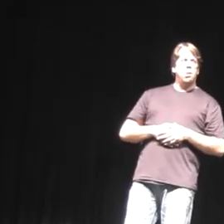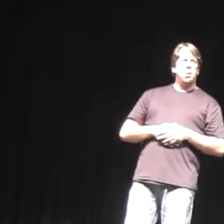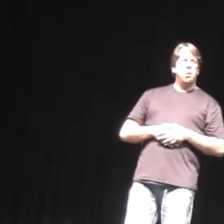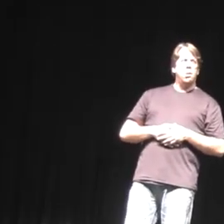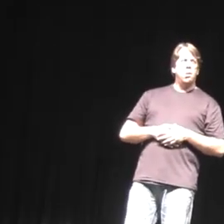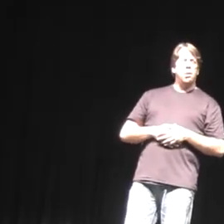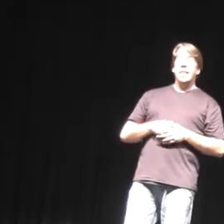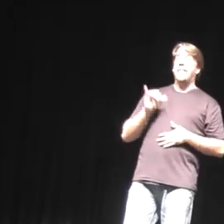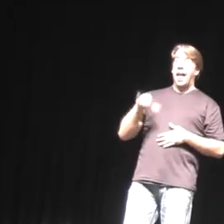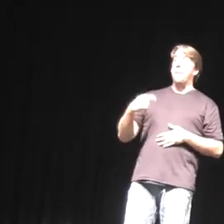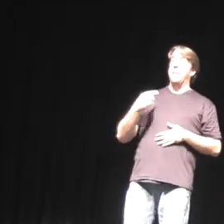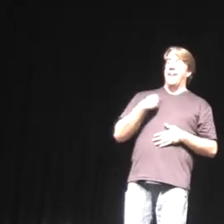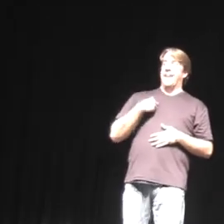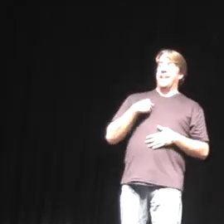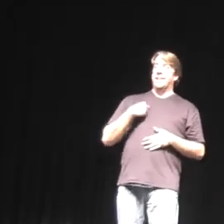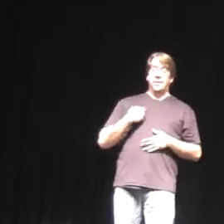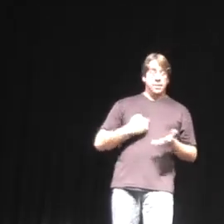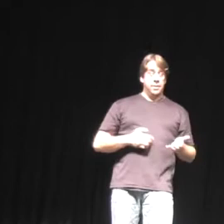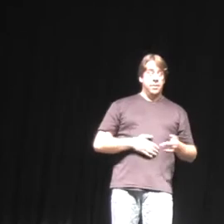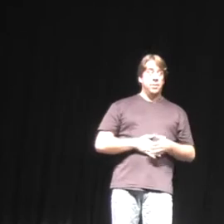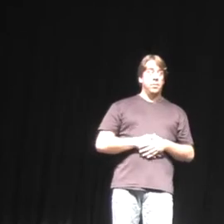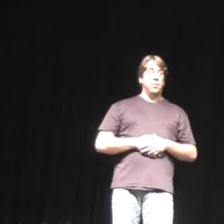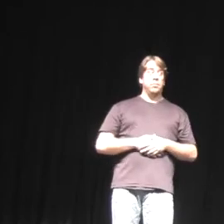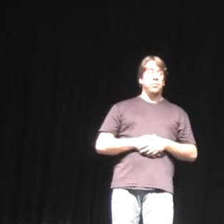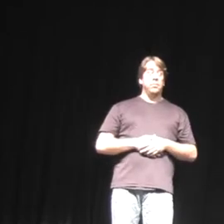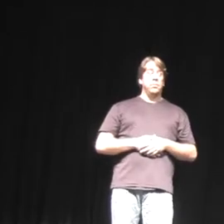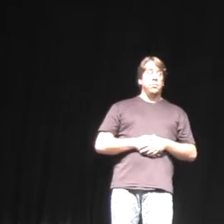This is me interpreting the slam poetry then.